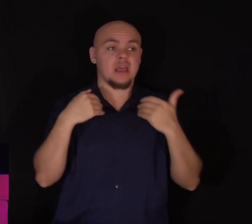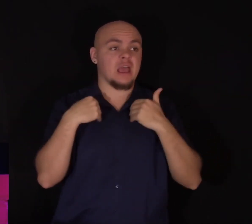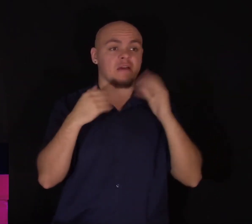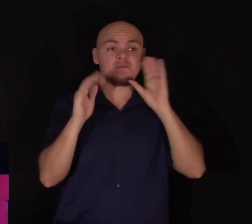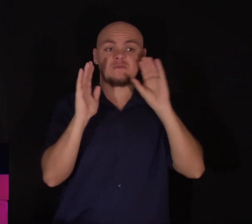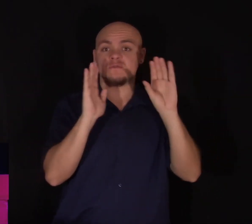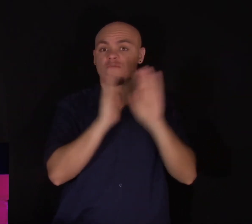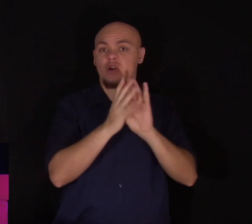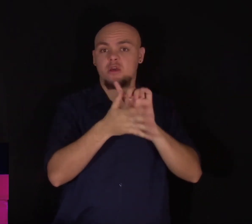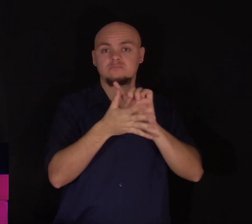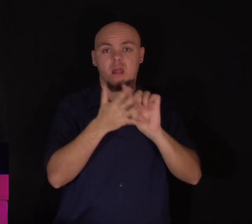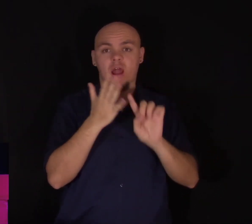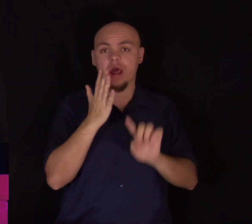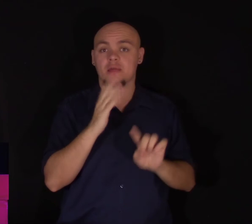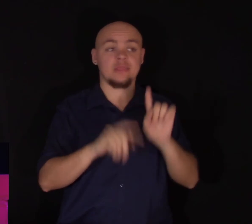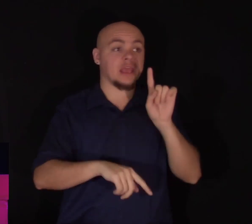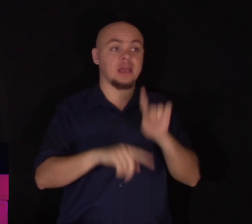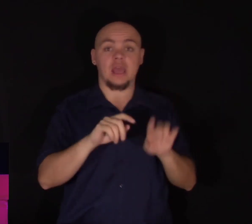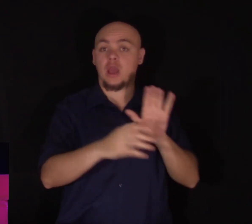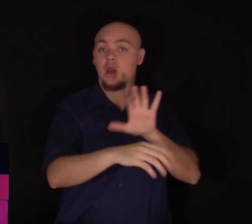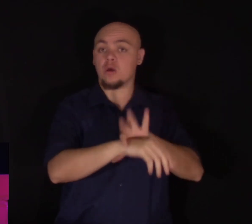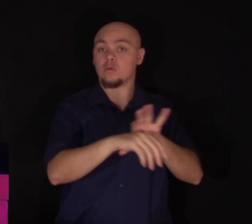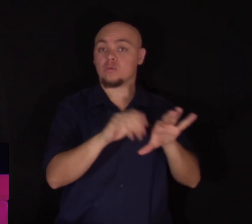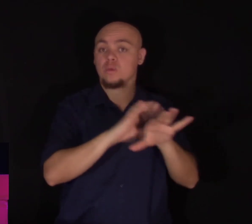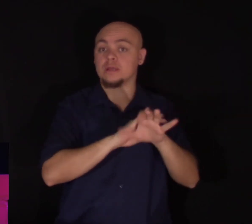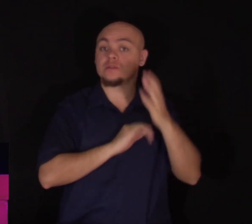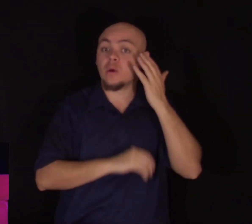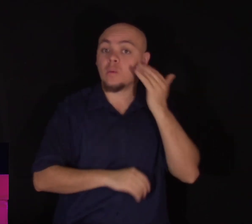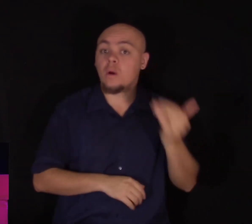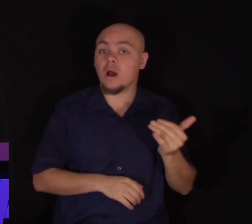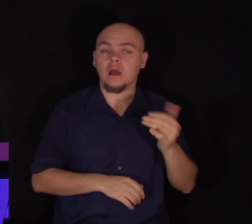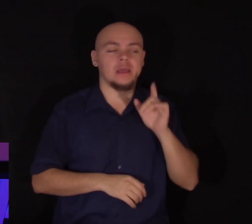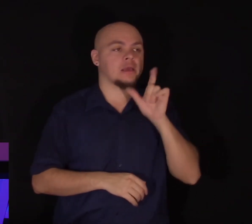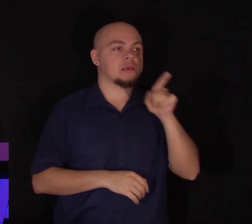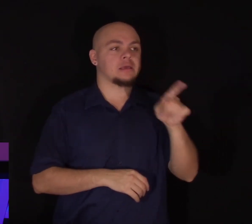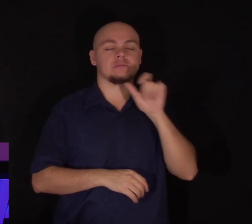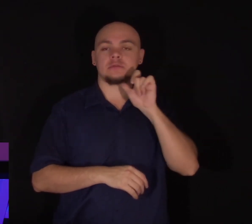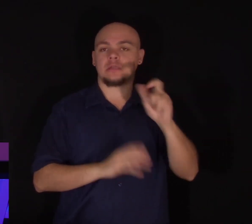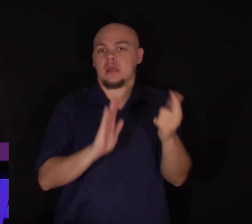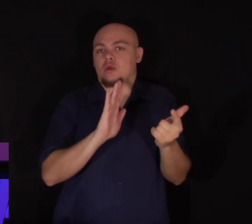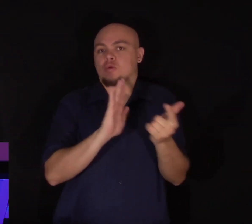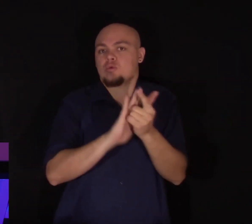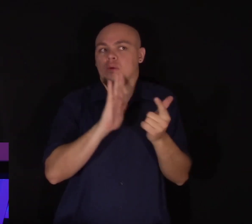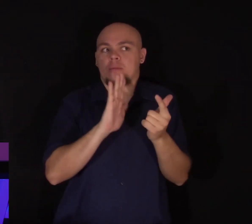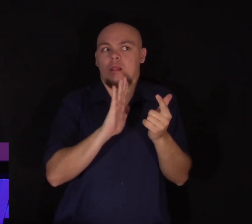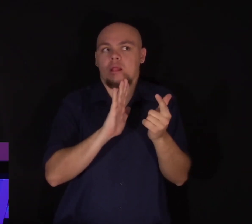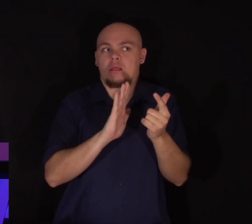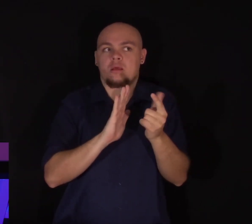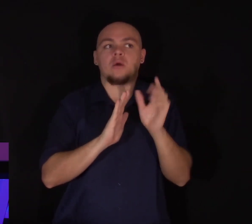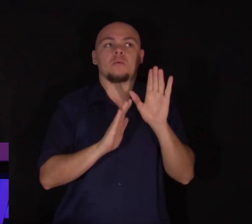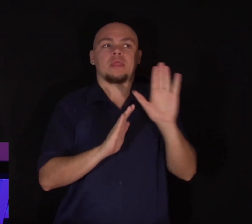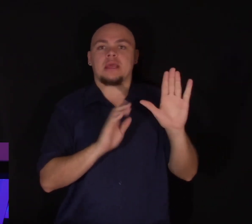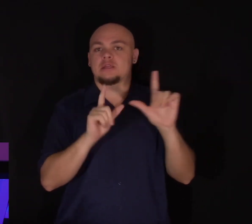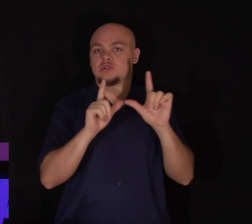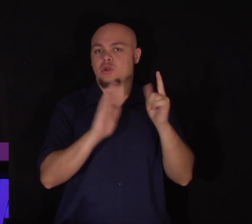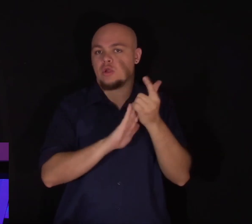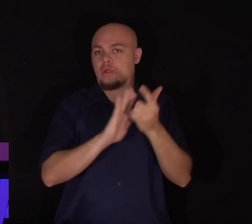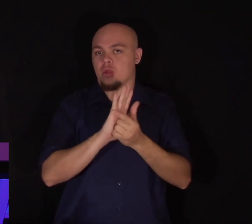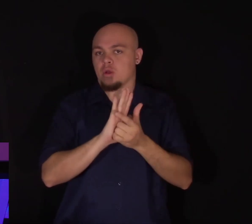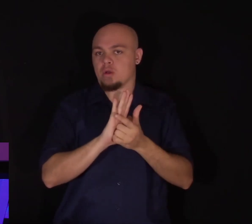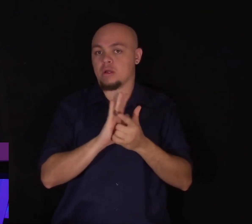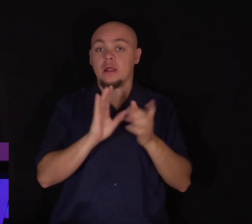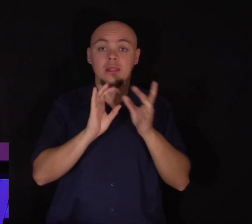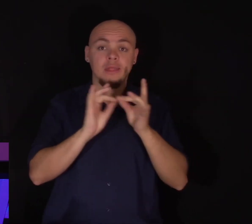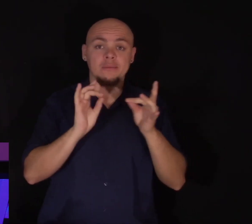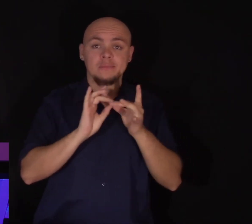photos, but they couldn't convict him because what he did didn't constitute a criminal offense under that current law. These kids who were messaging